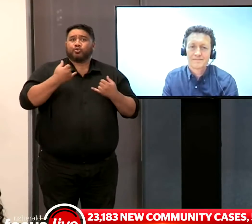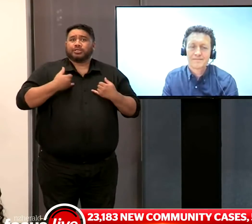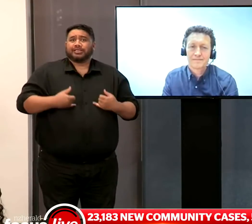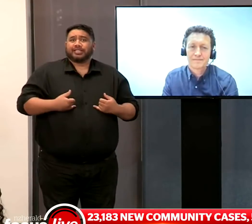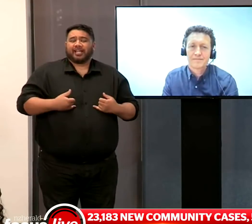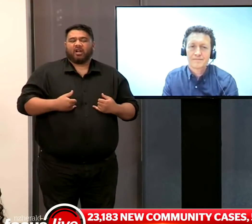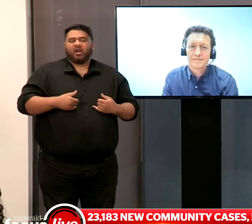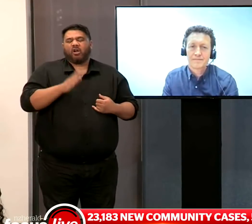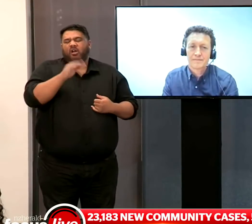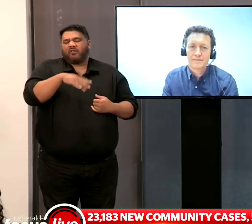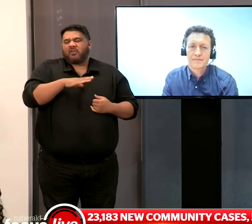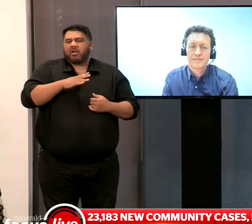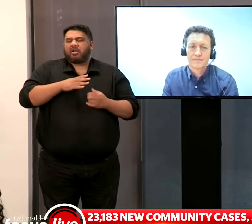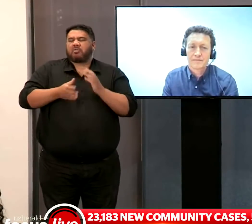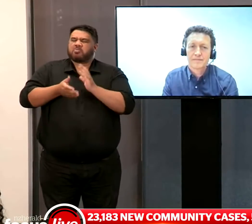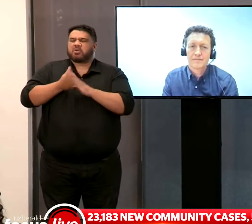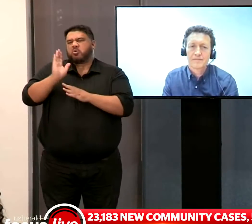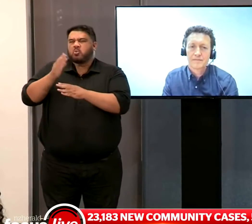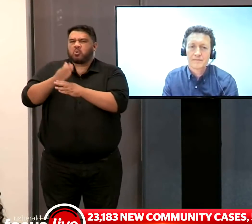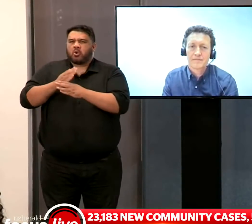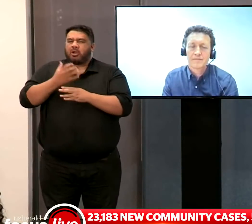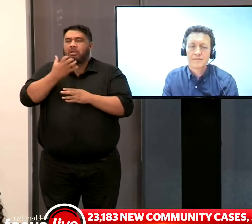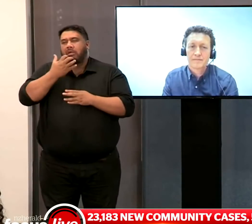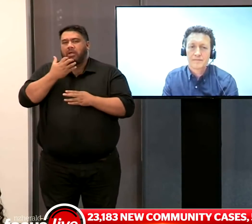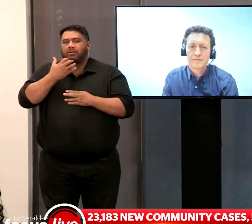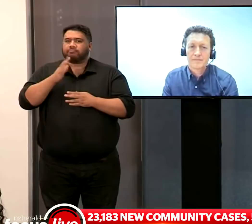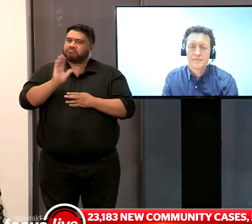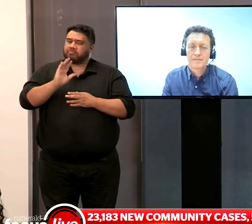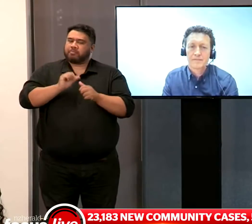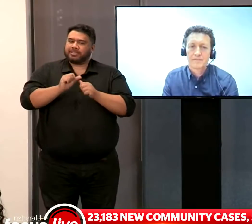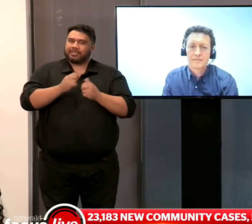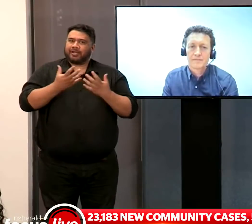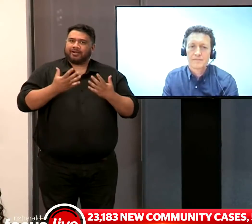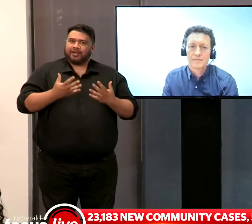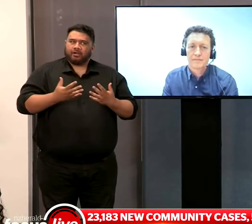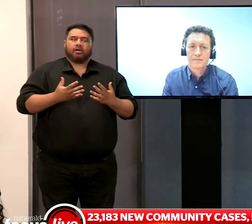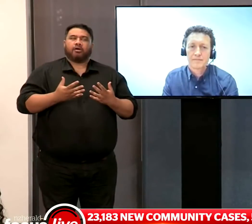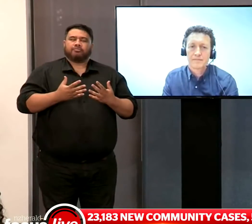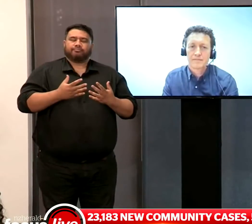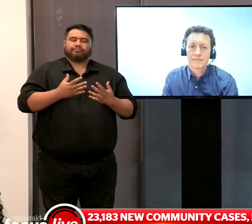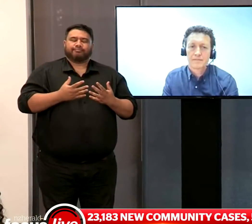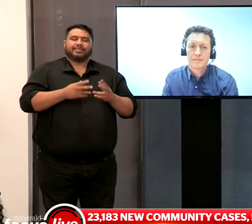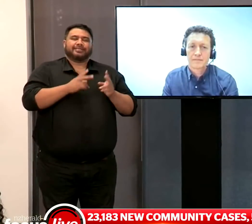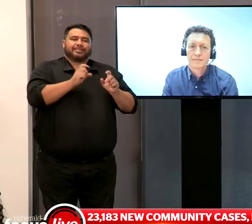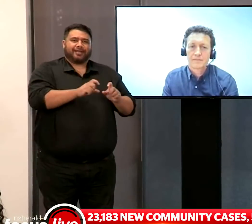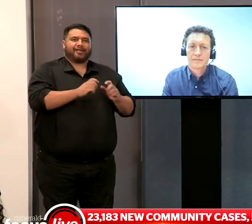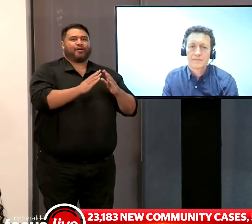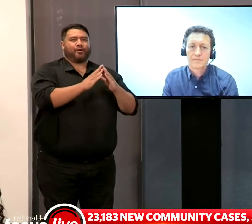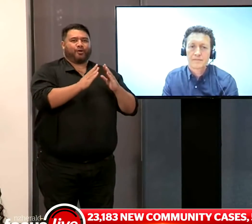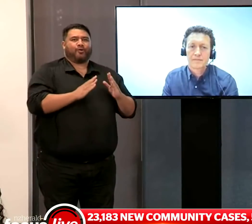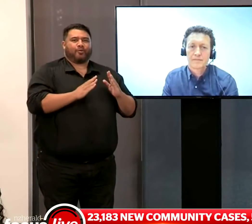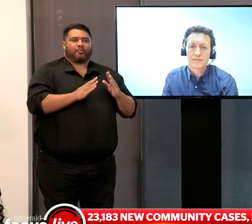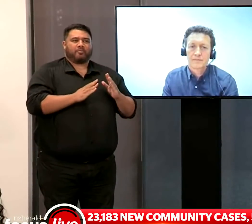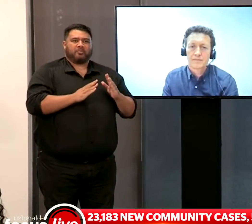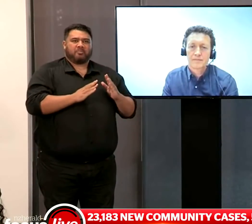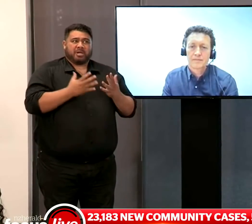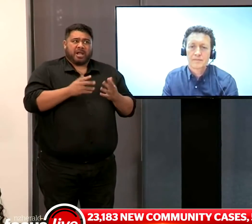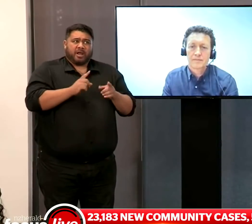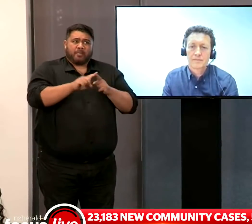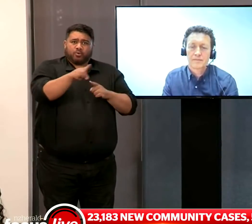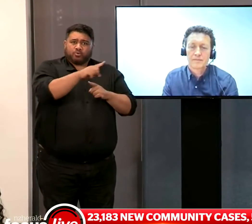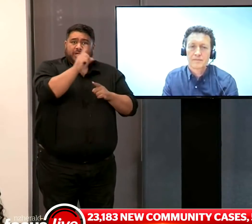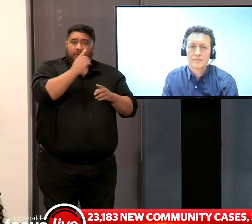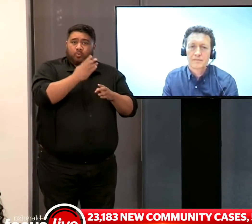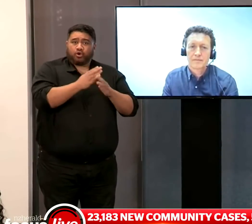able to communicate and, if we're not too unwell, to continue to work from home. So